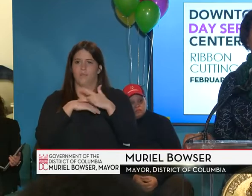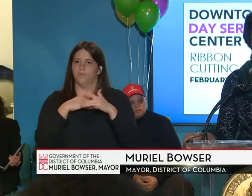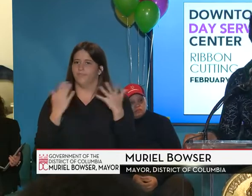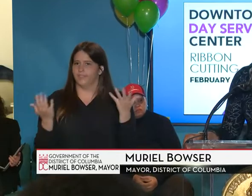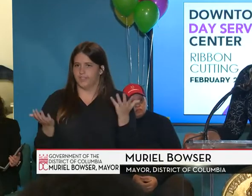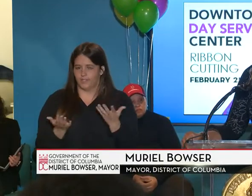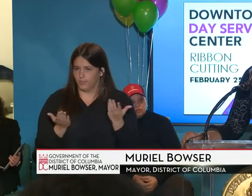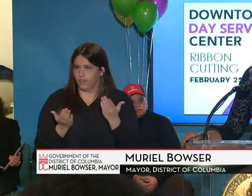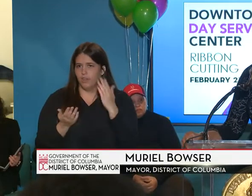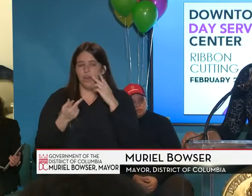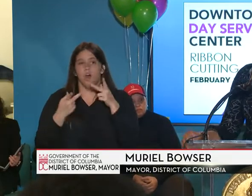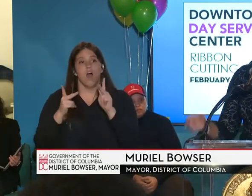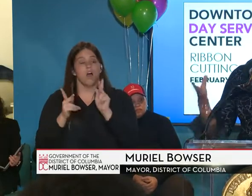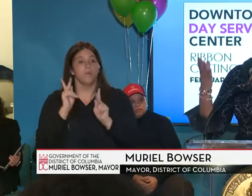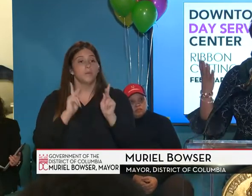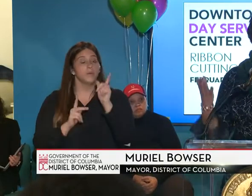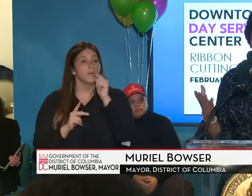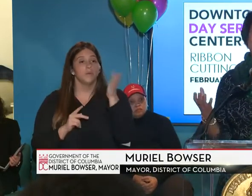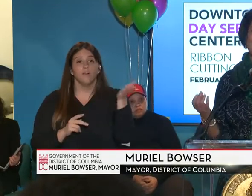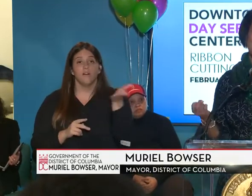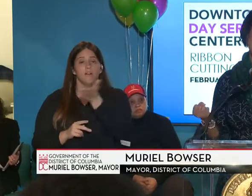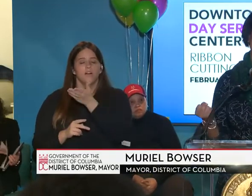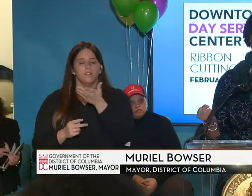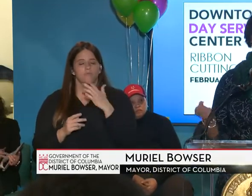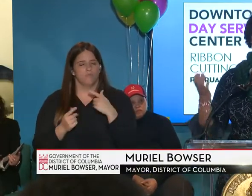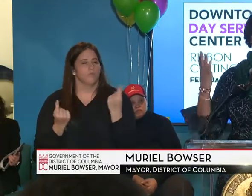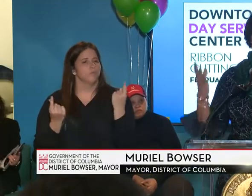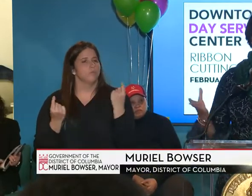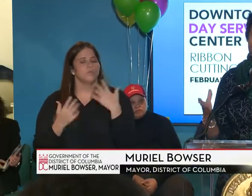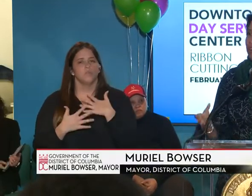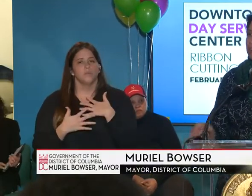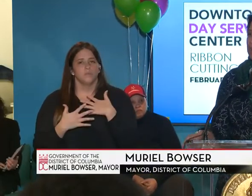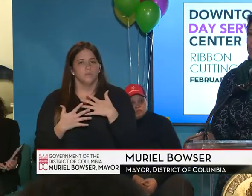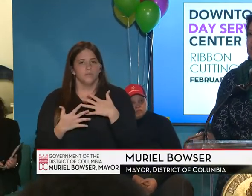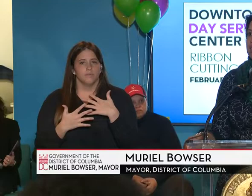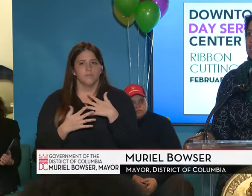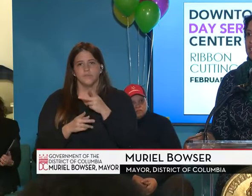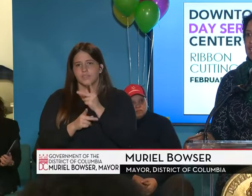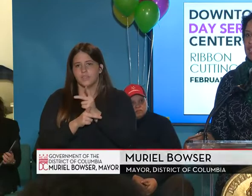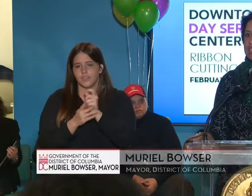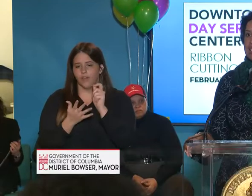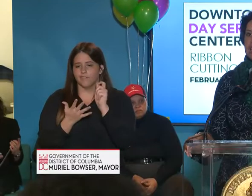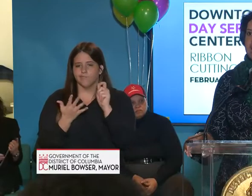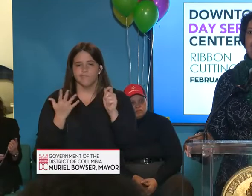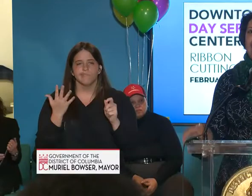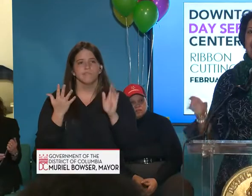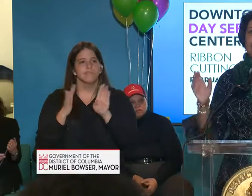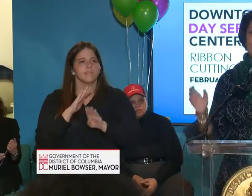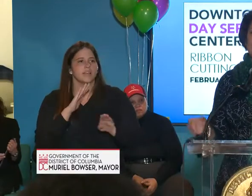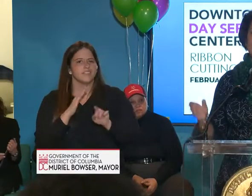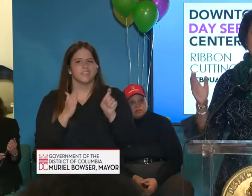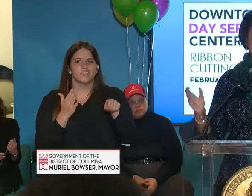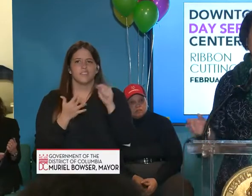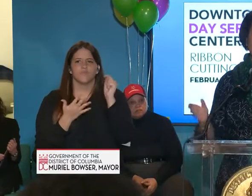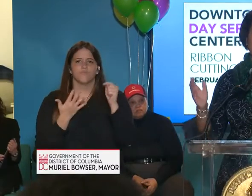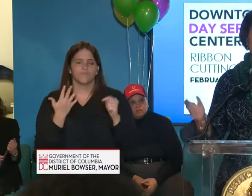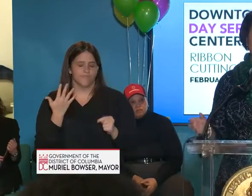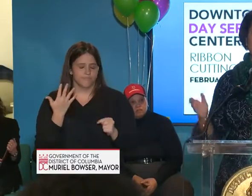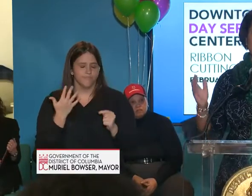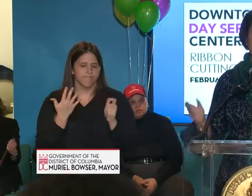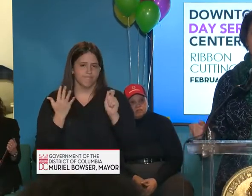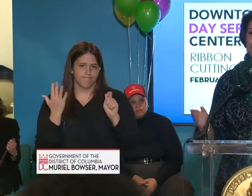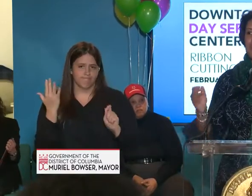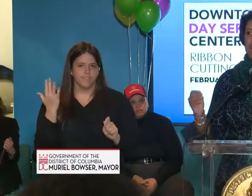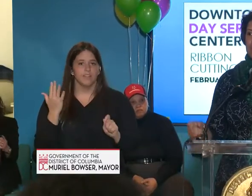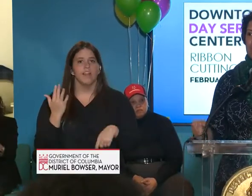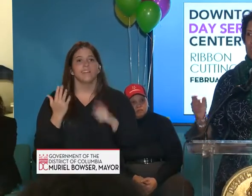available here will allow people to take a breath, to take care of some basic needs, and then hear